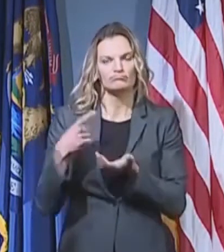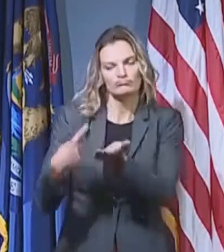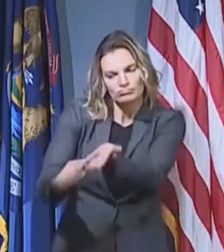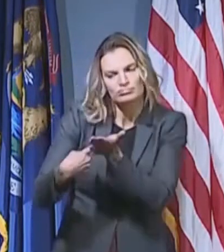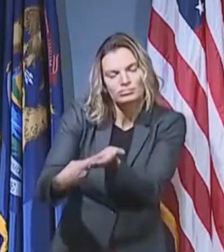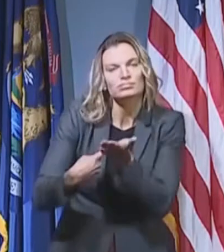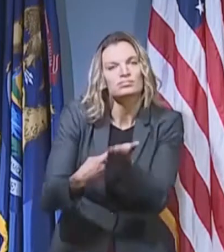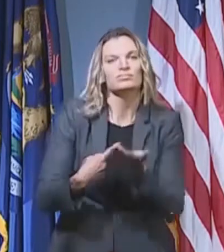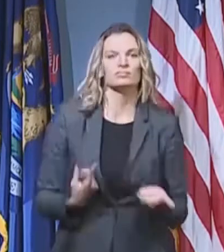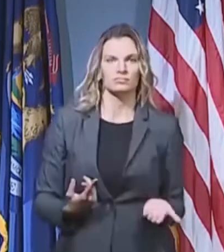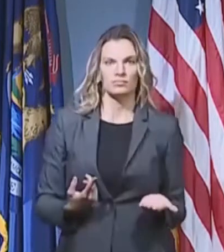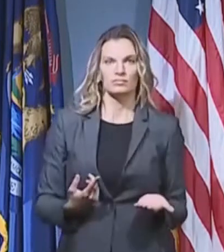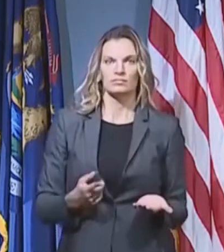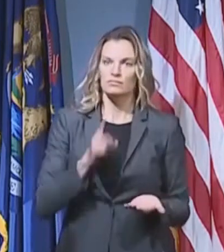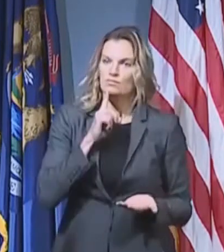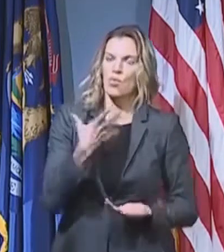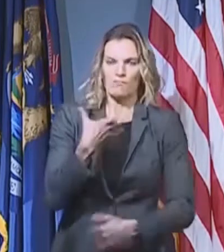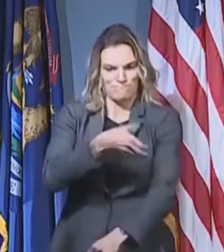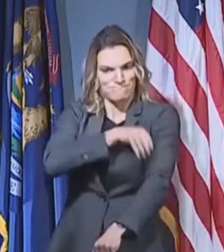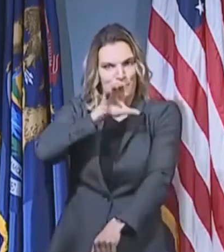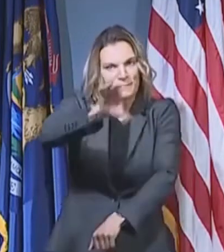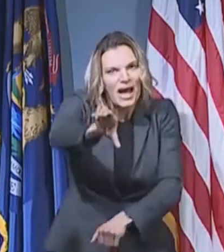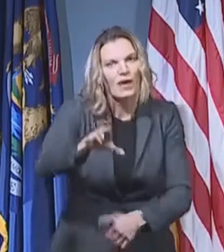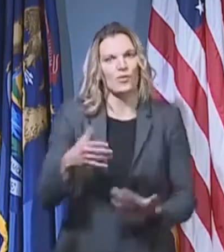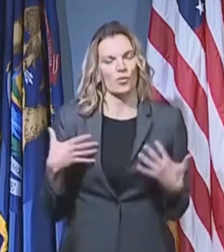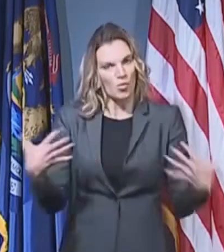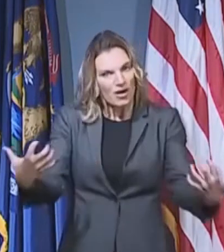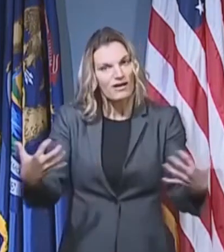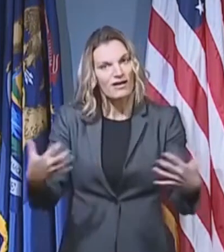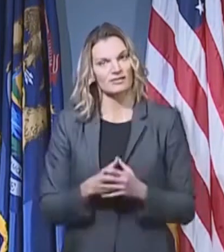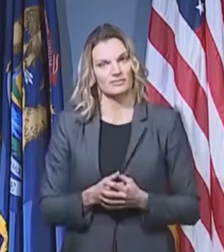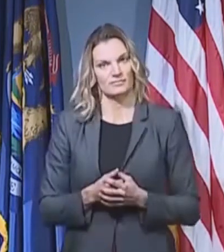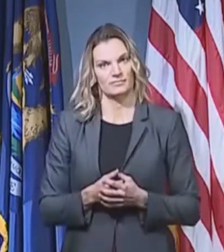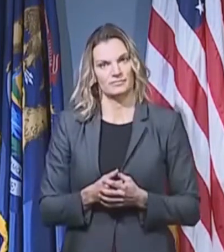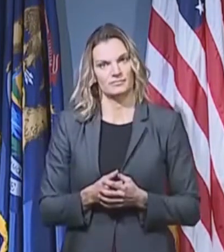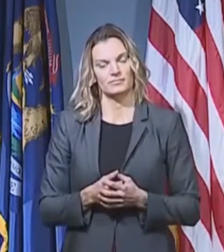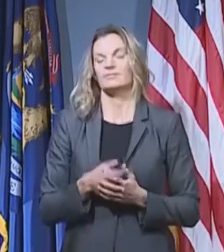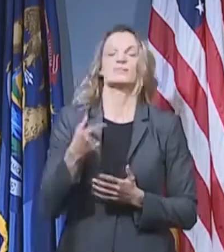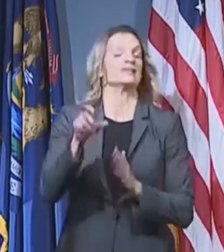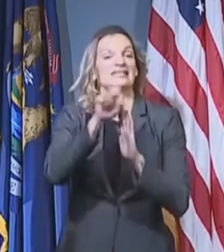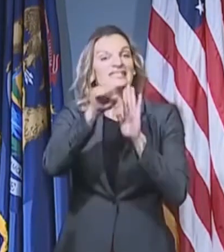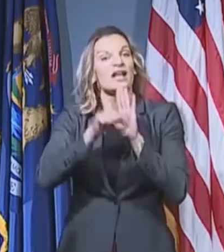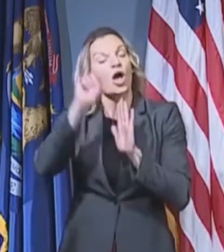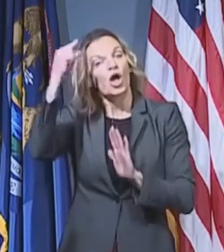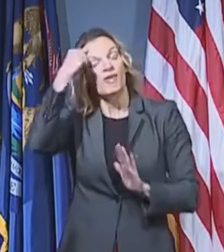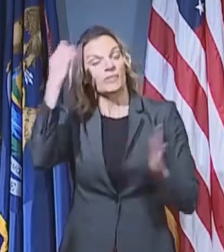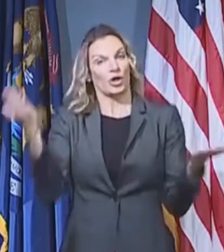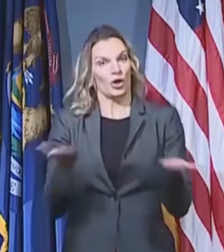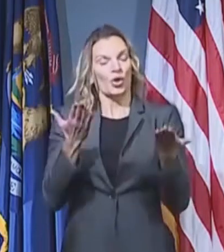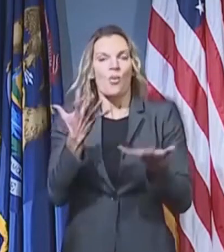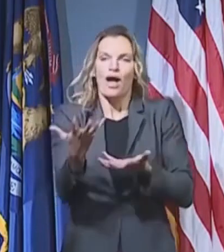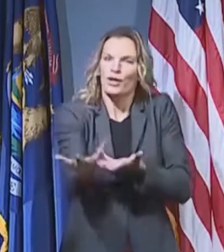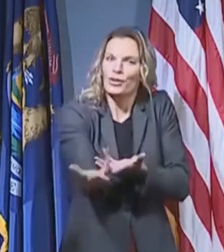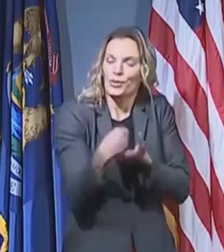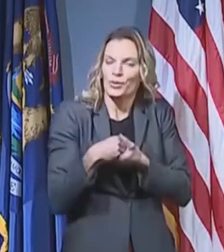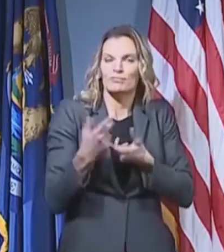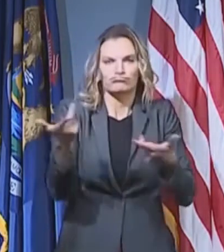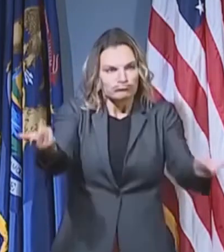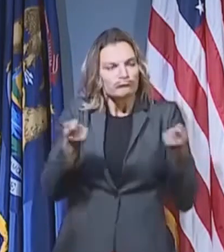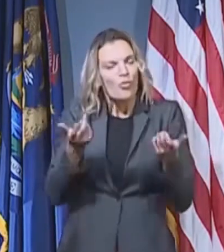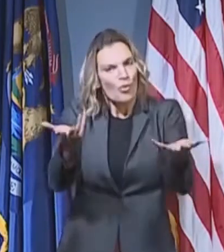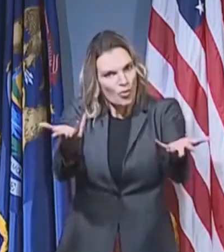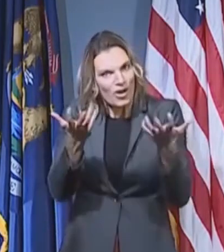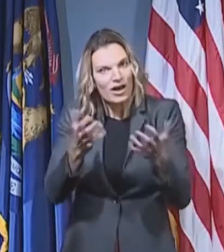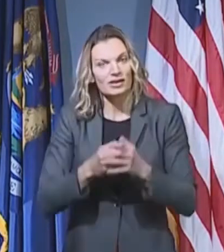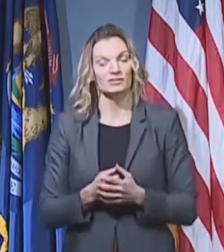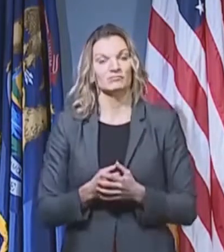a tokenism way, but in an empowered way. We've been able to build a more inclusive state government, but there certainly is more work to